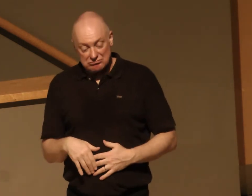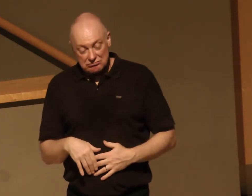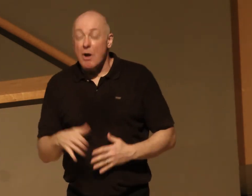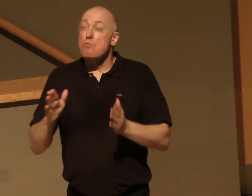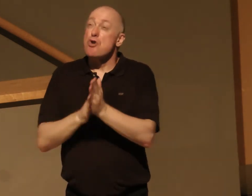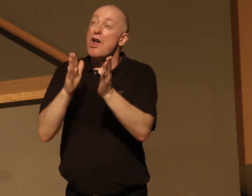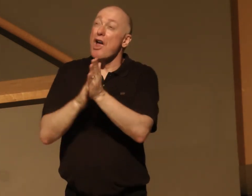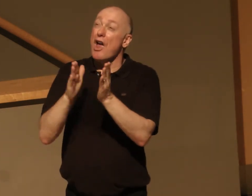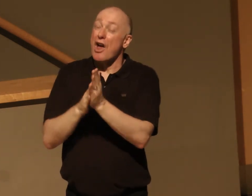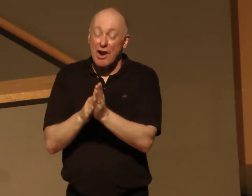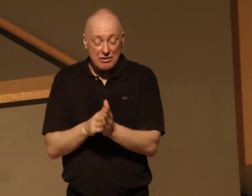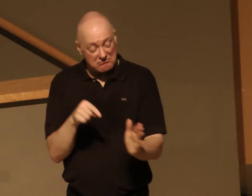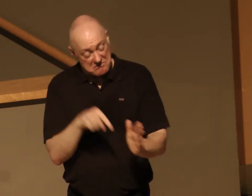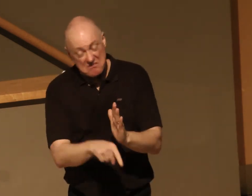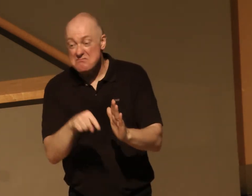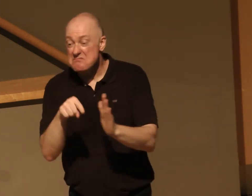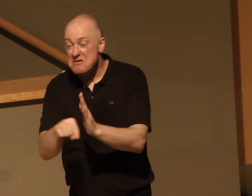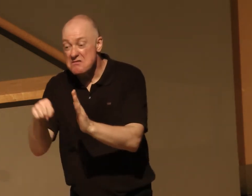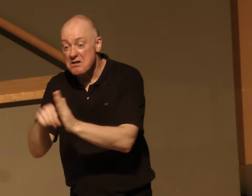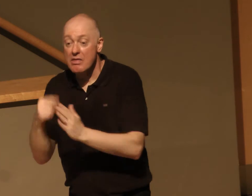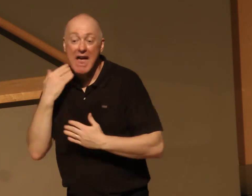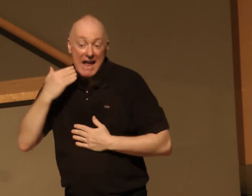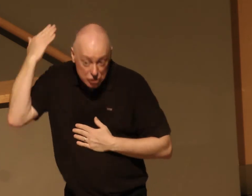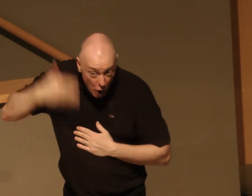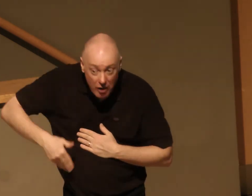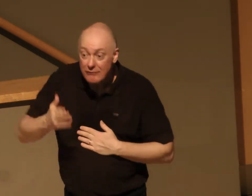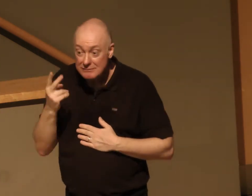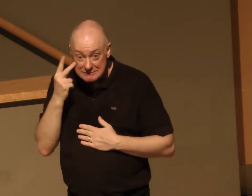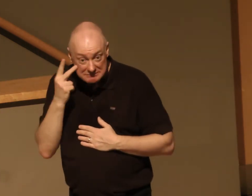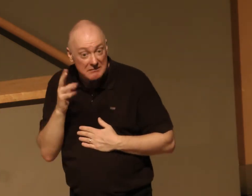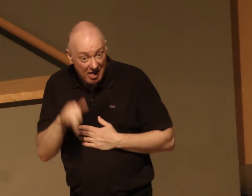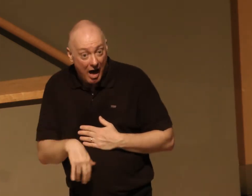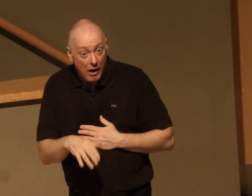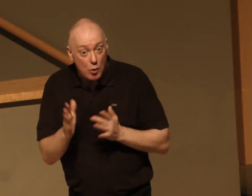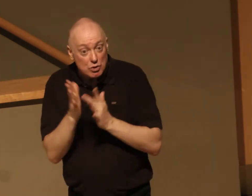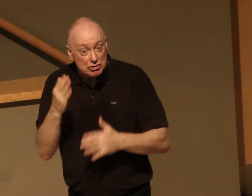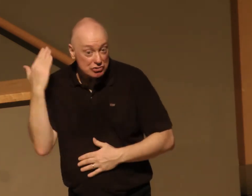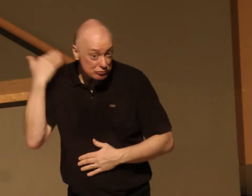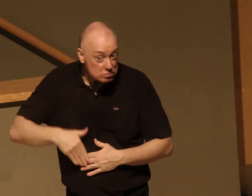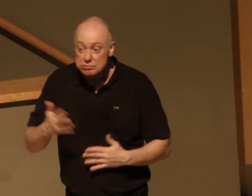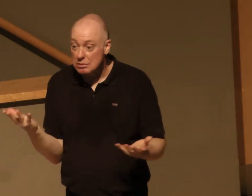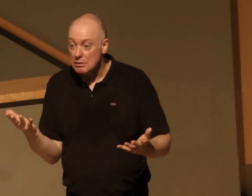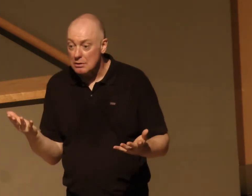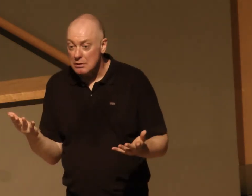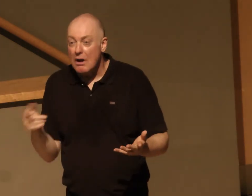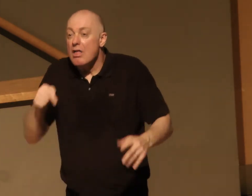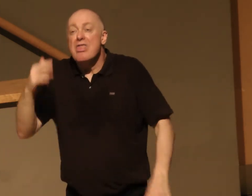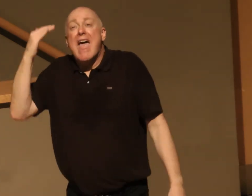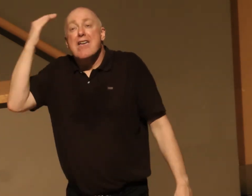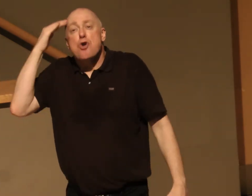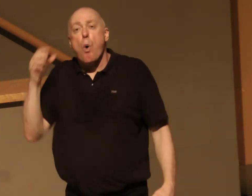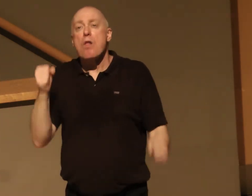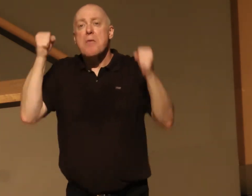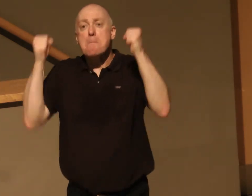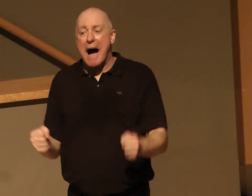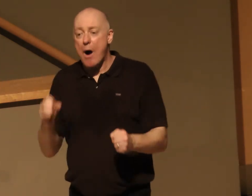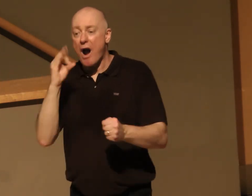and joy to him as their heads can come how do they do that it's because they know the power of the resurrection